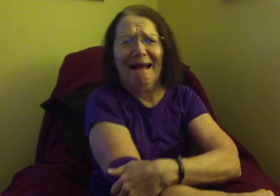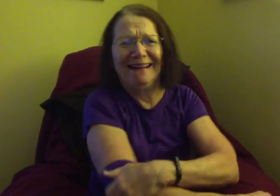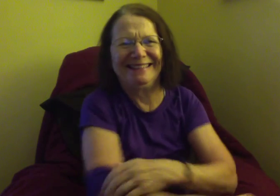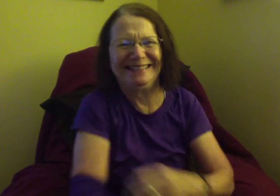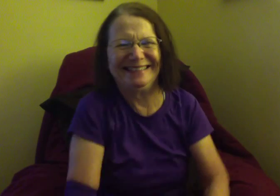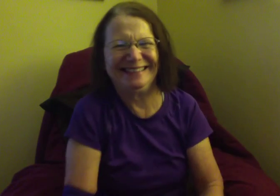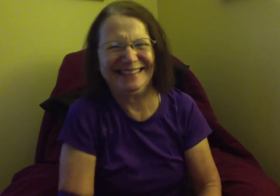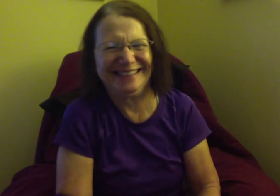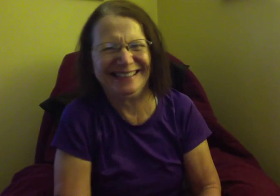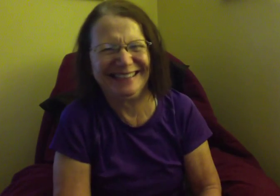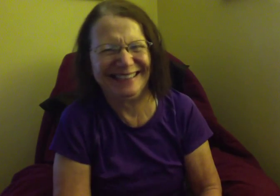can't believe in